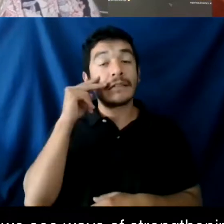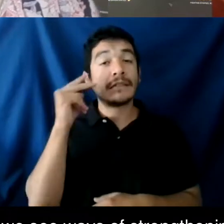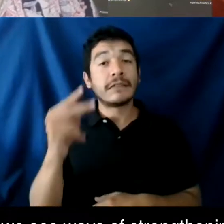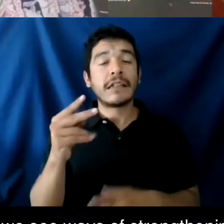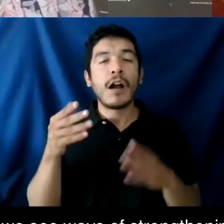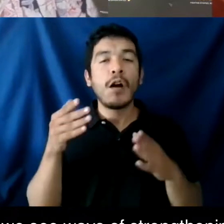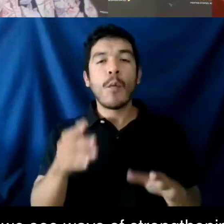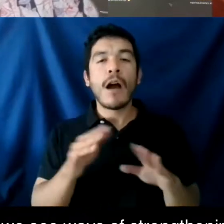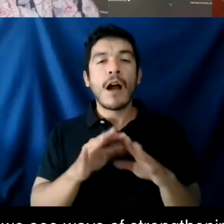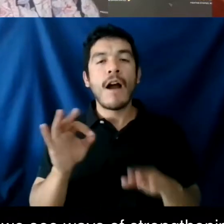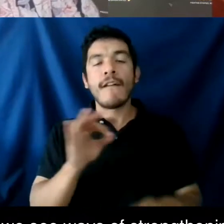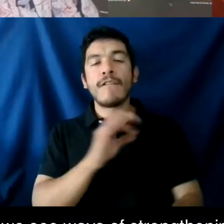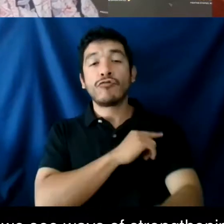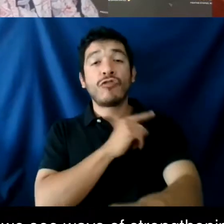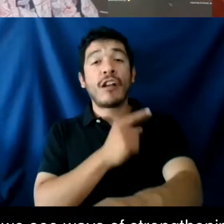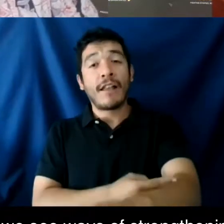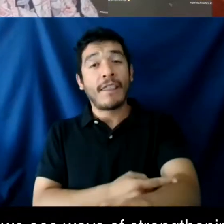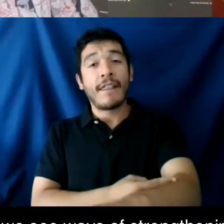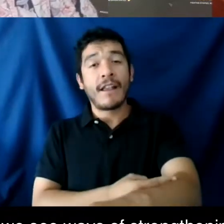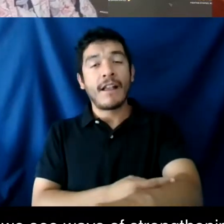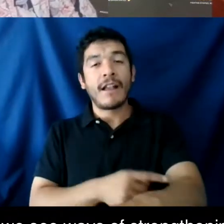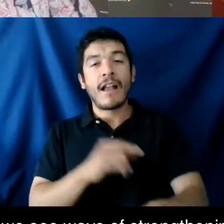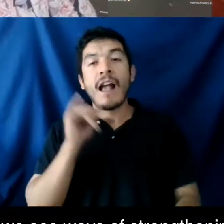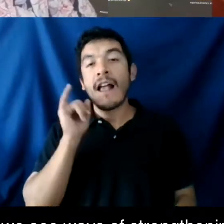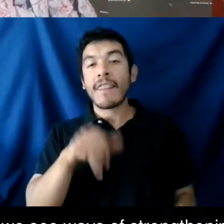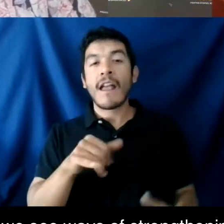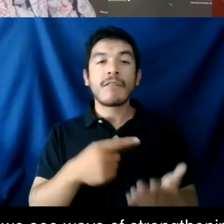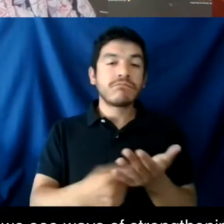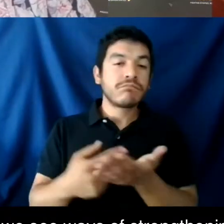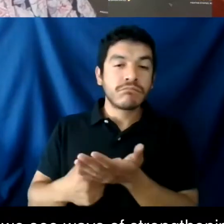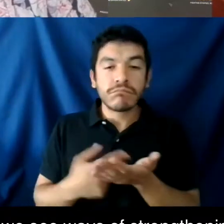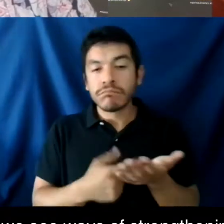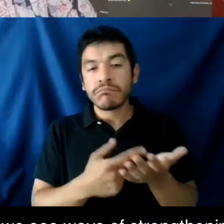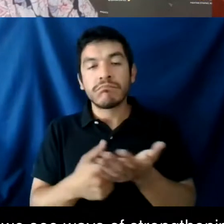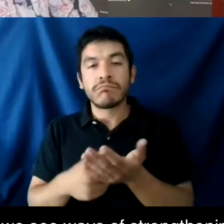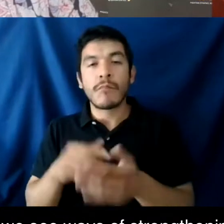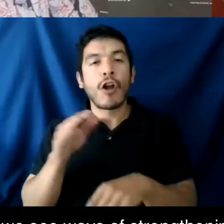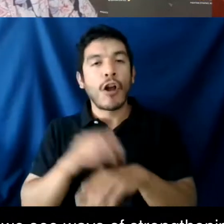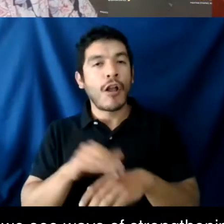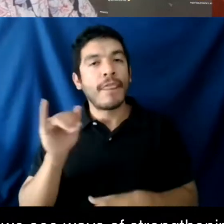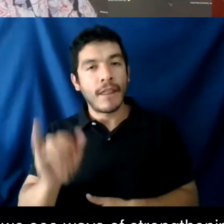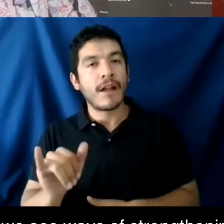ways of strengthening the dialogue on Latinx